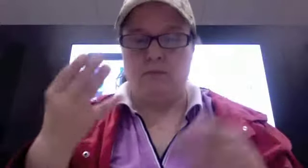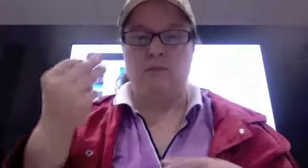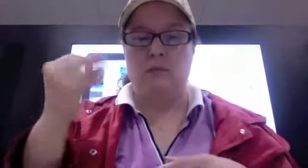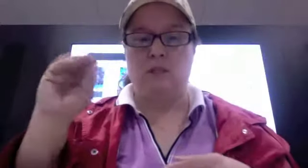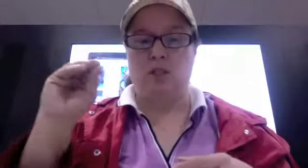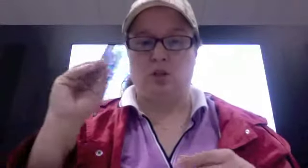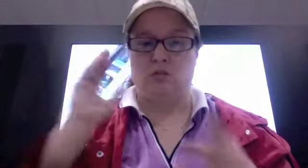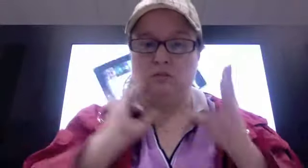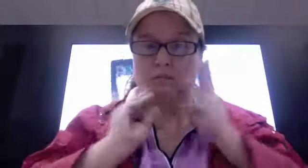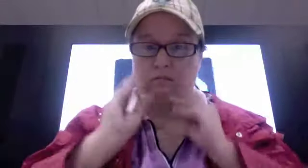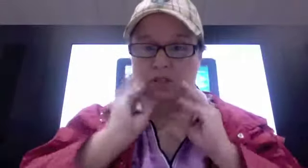Okay.